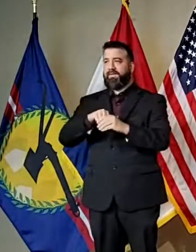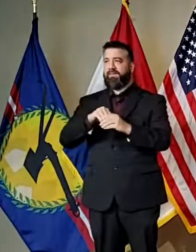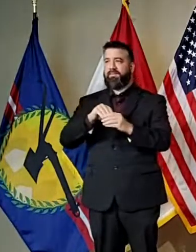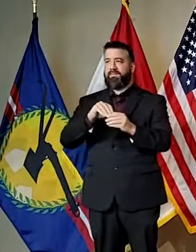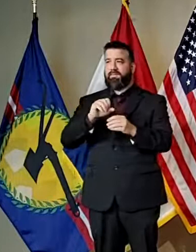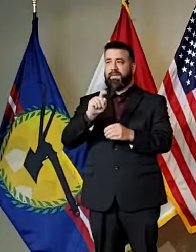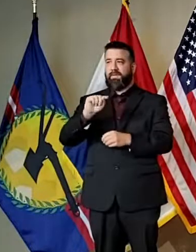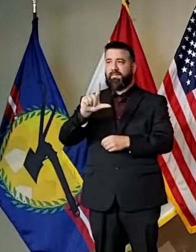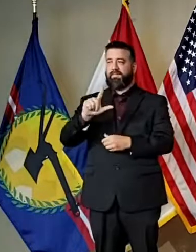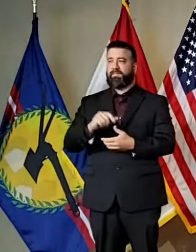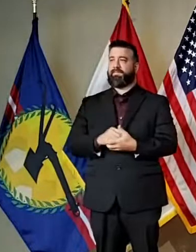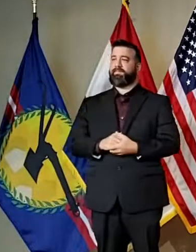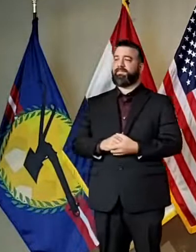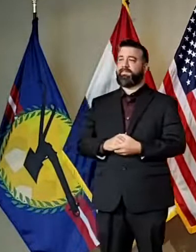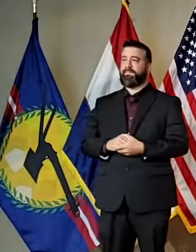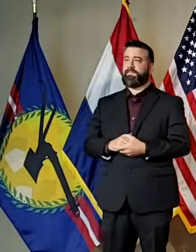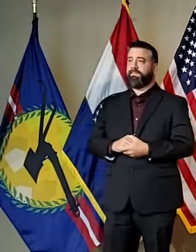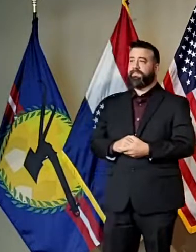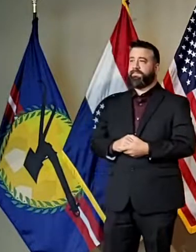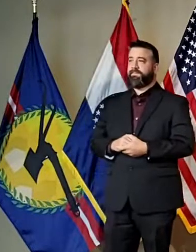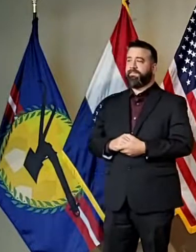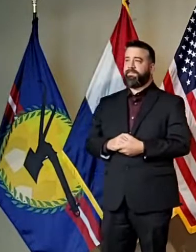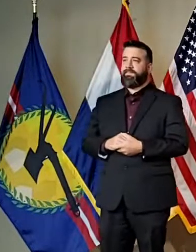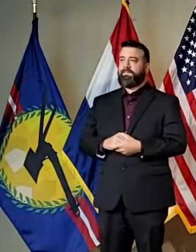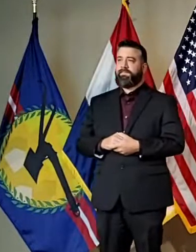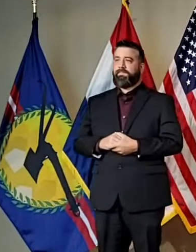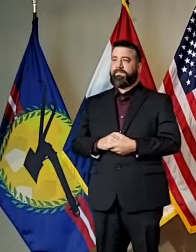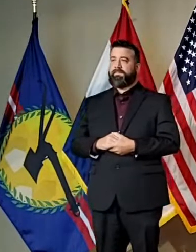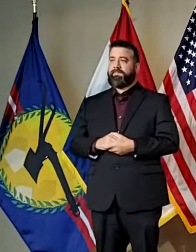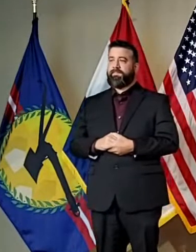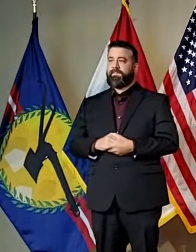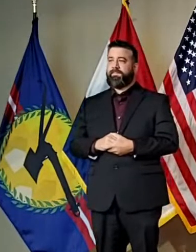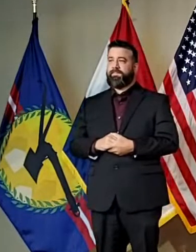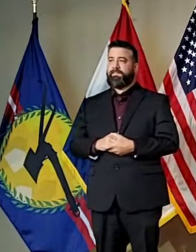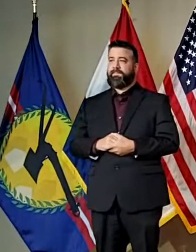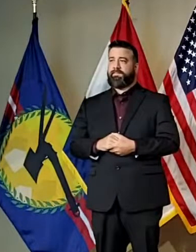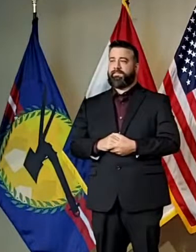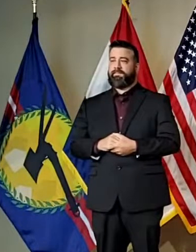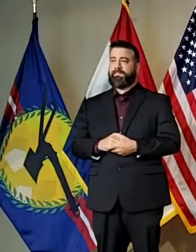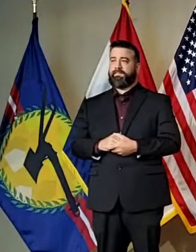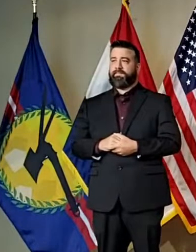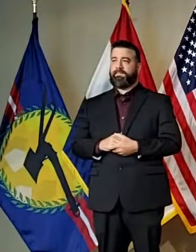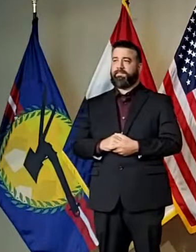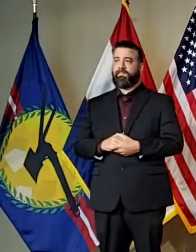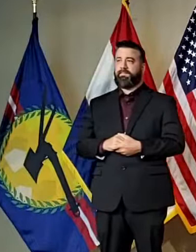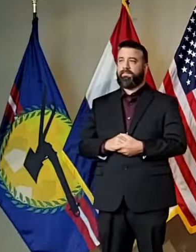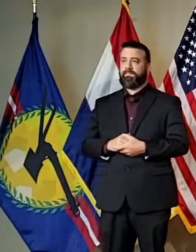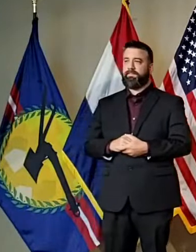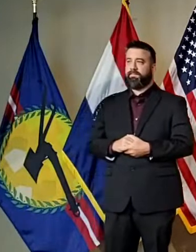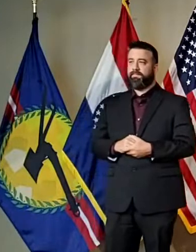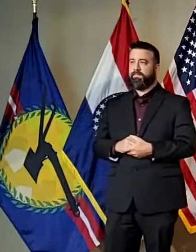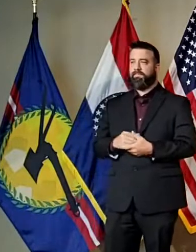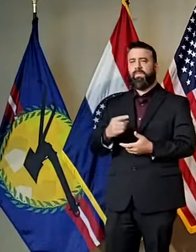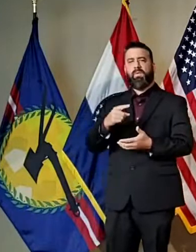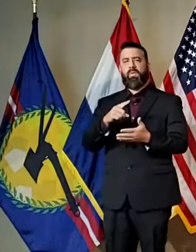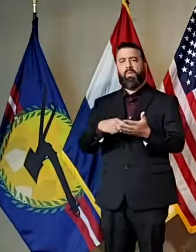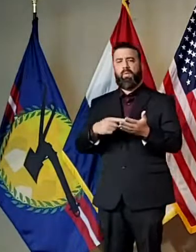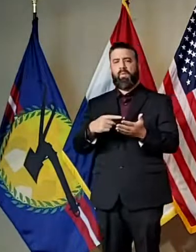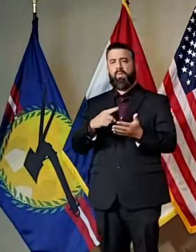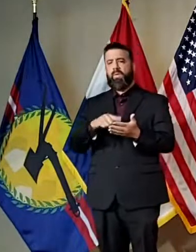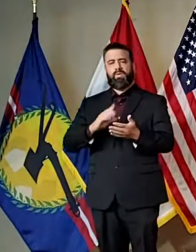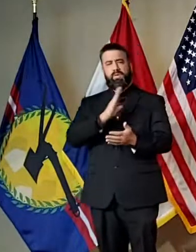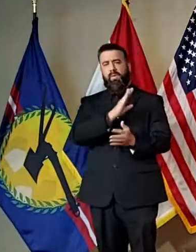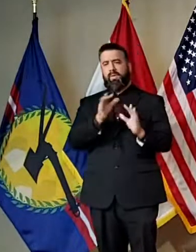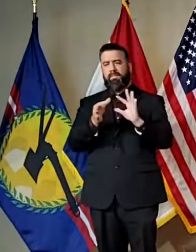sends today with some of the easing restrictions, the possibility of middle schoolers going back? What's the